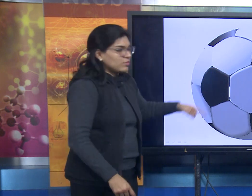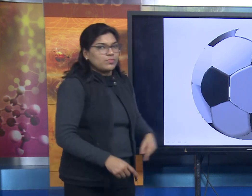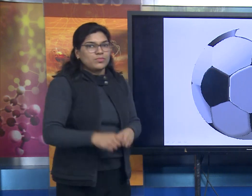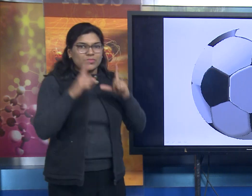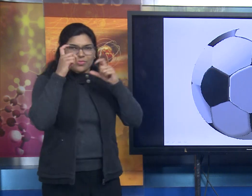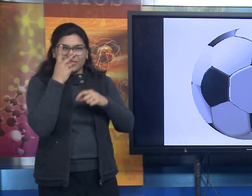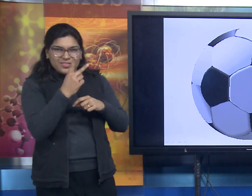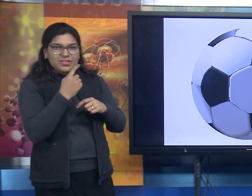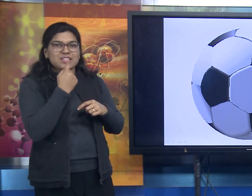image.